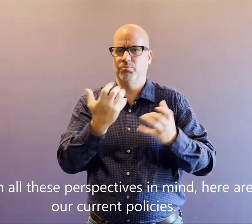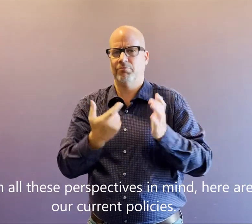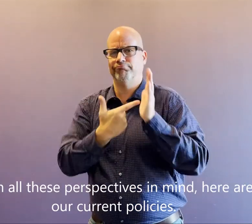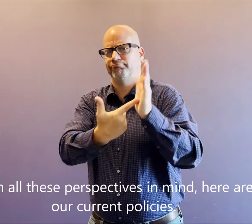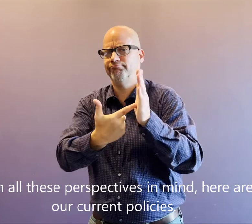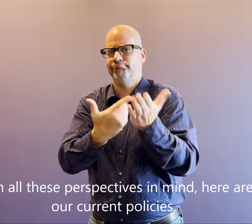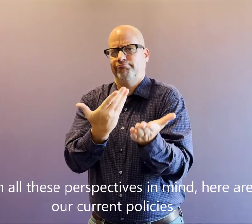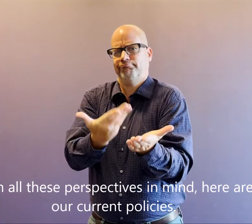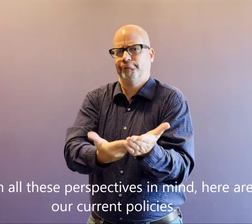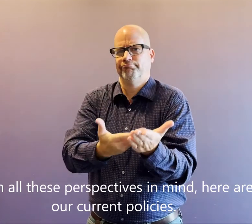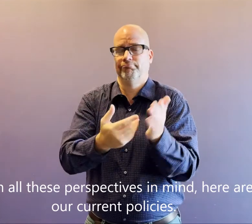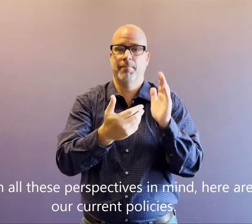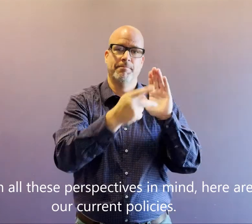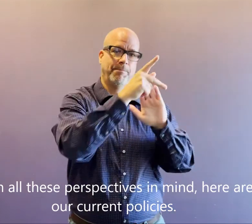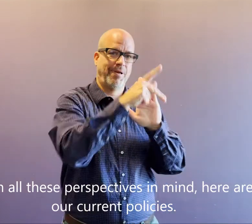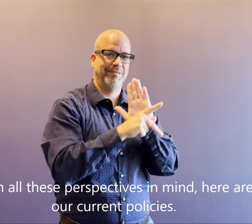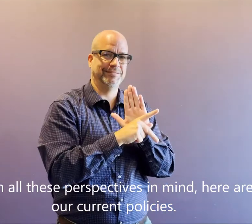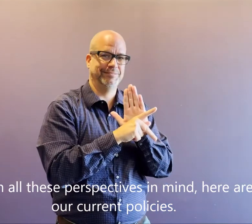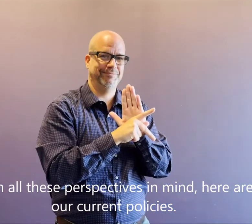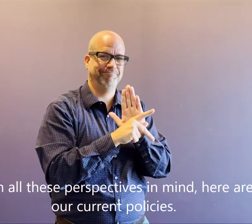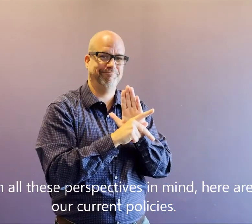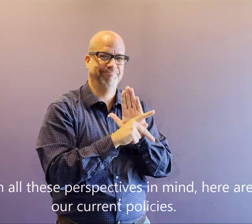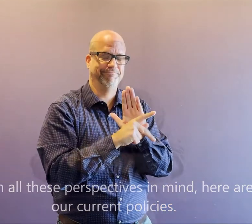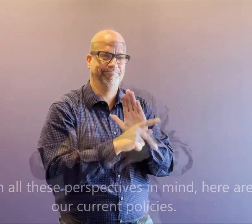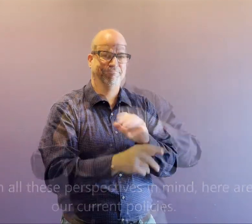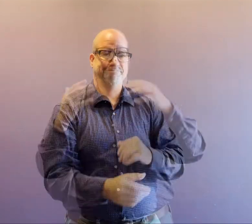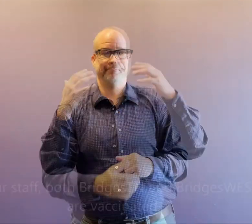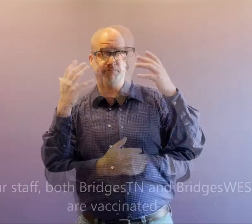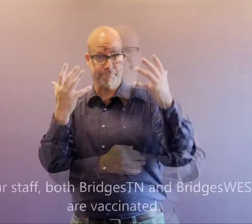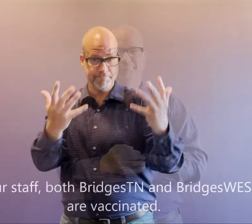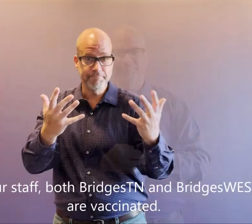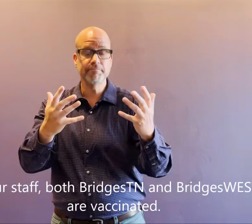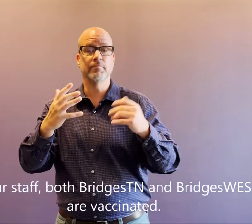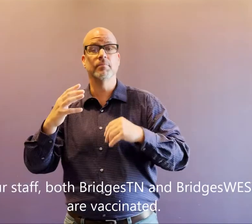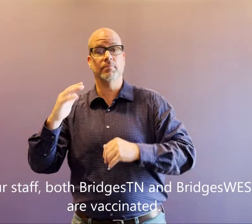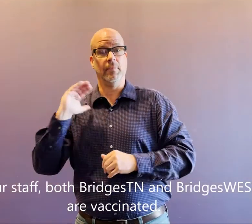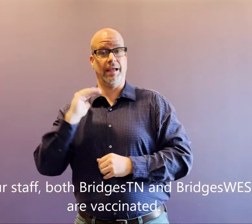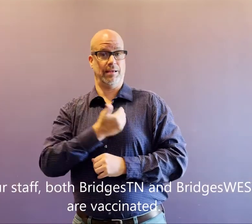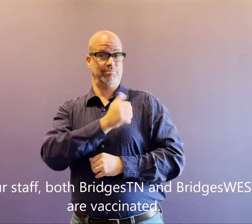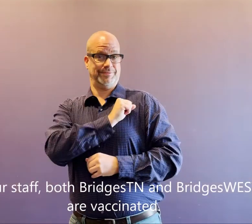With all these perspectives in mind, here are our current policies.